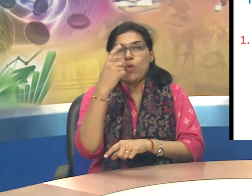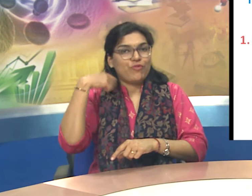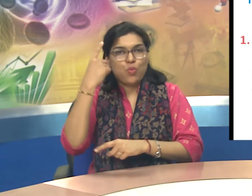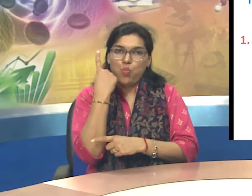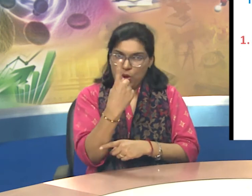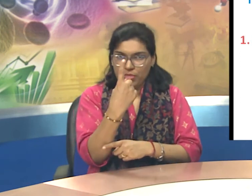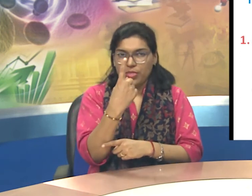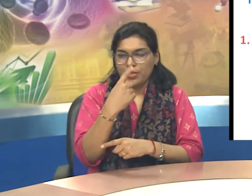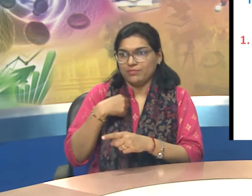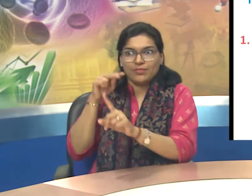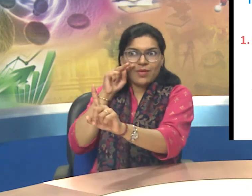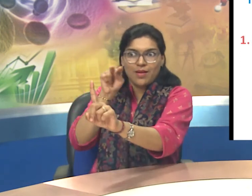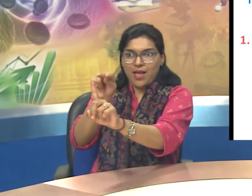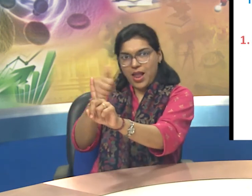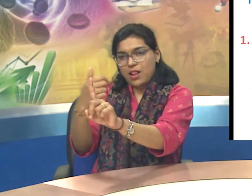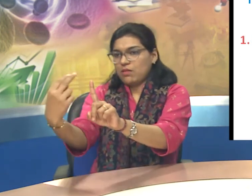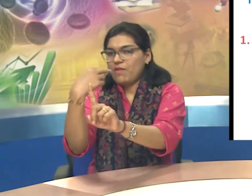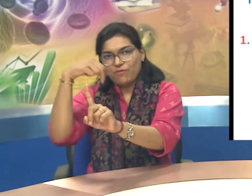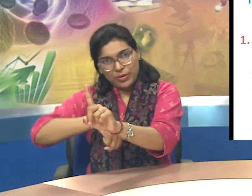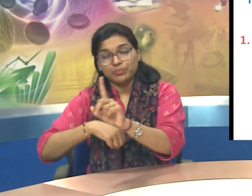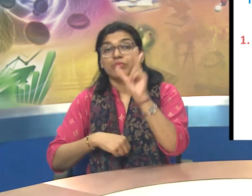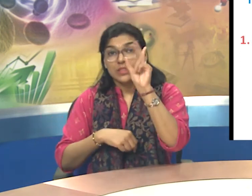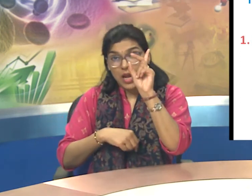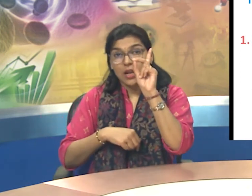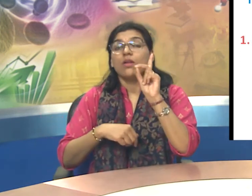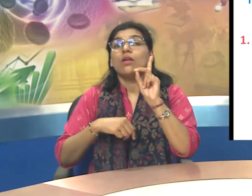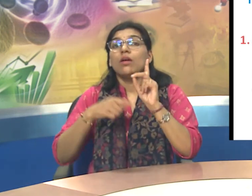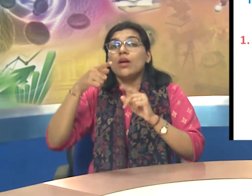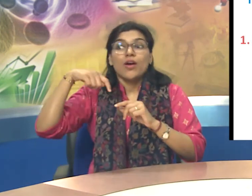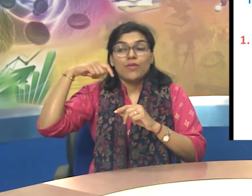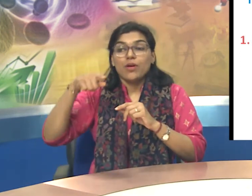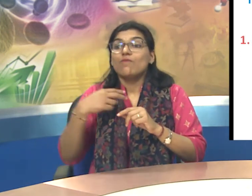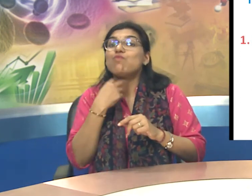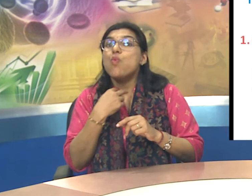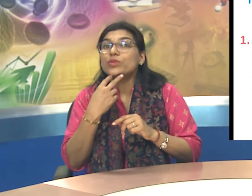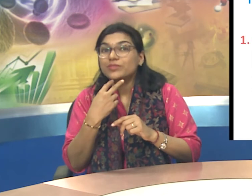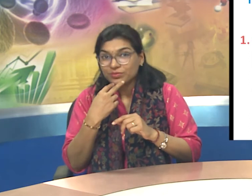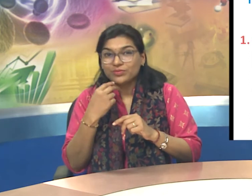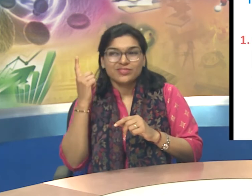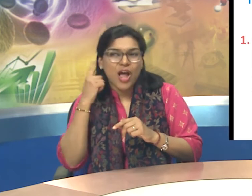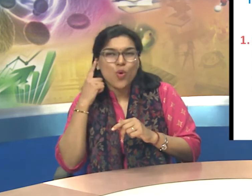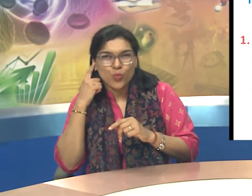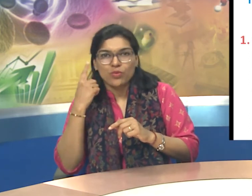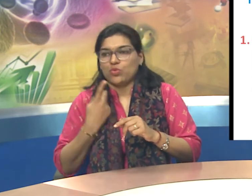picture of the person sitting in the studio.